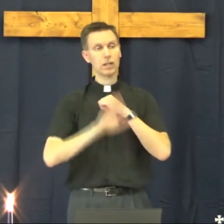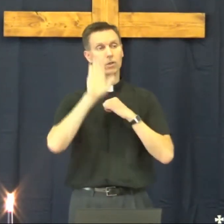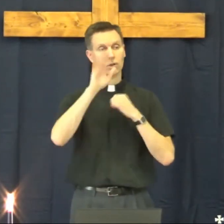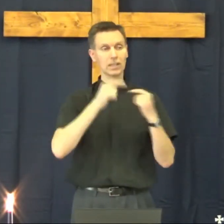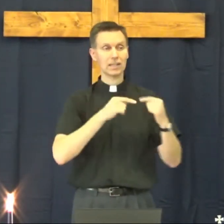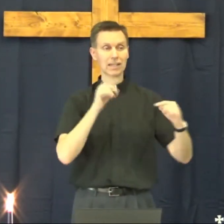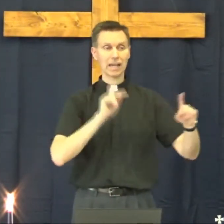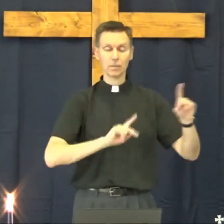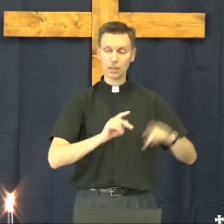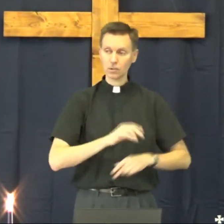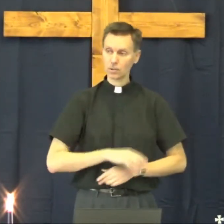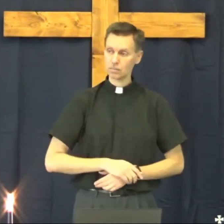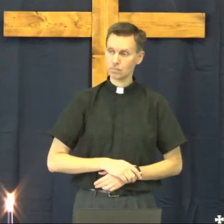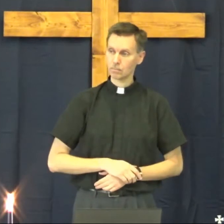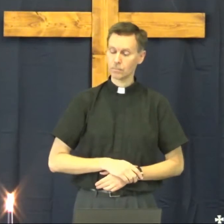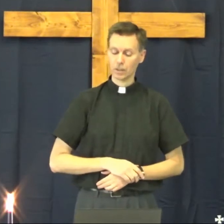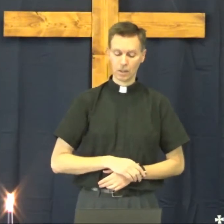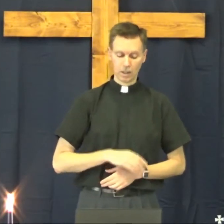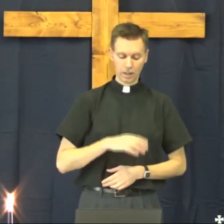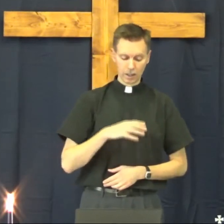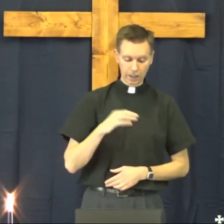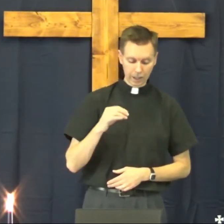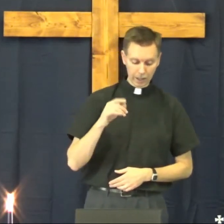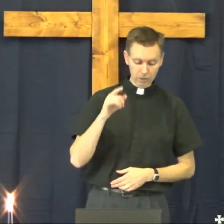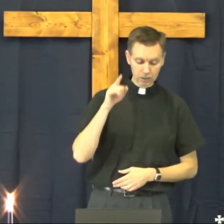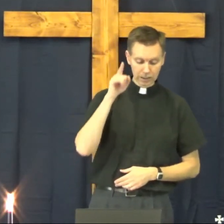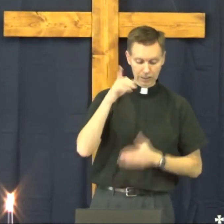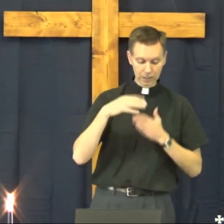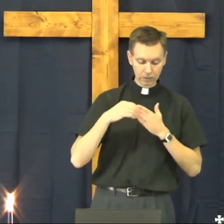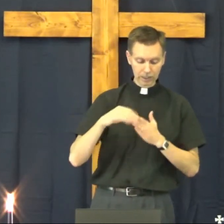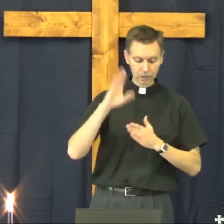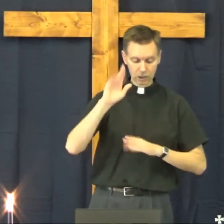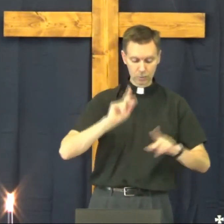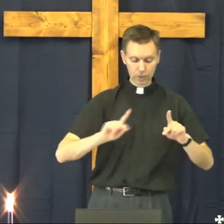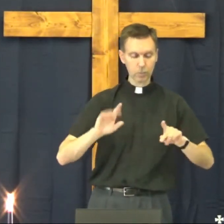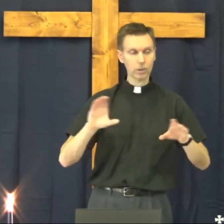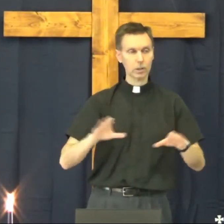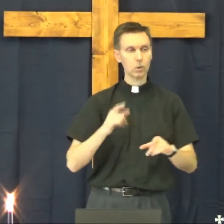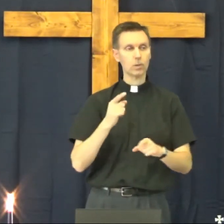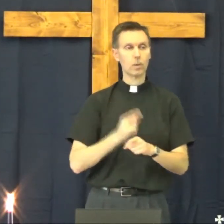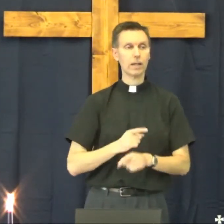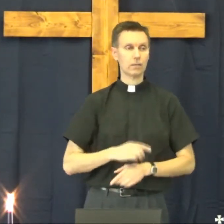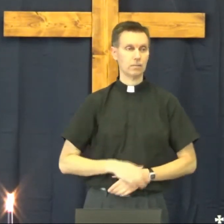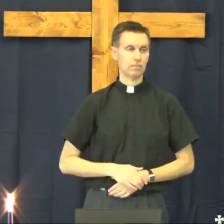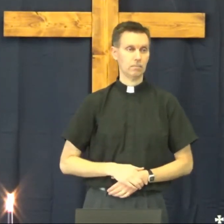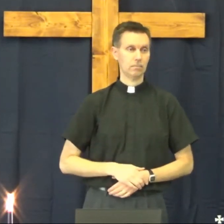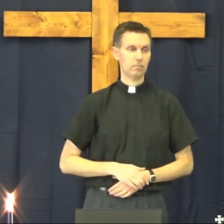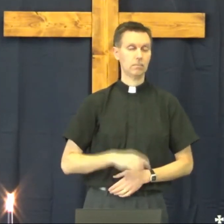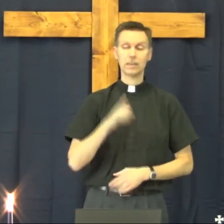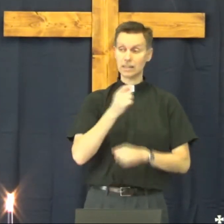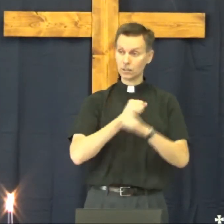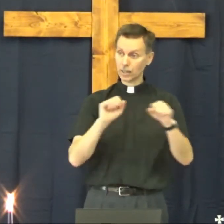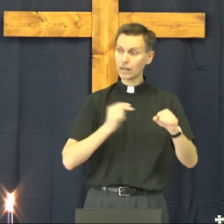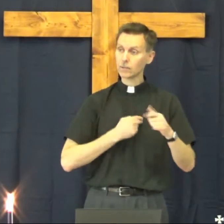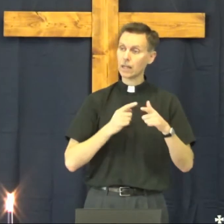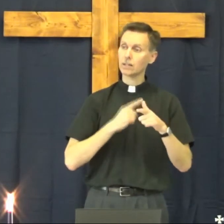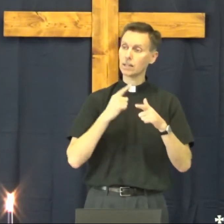punish His enemies. And that He leads His people in doing right. That He saves us and